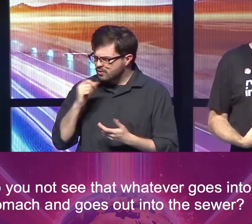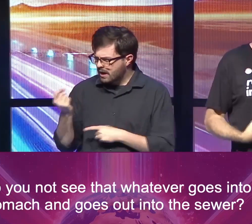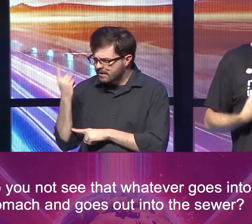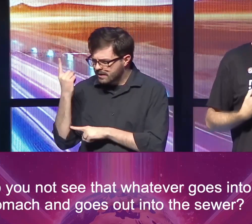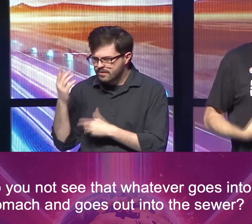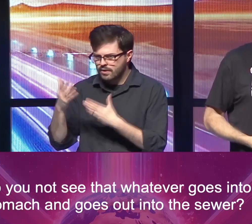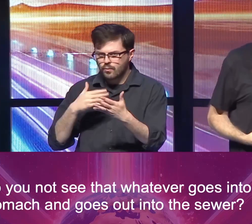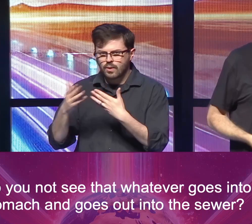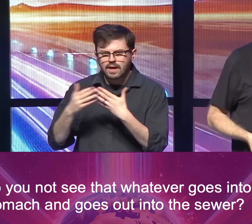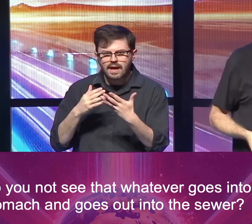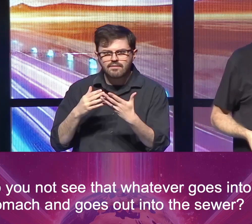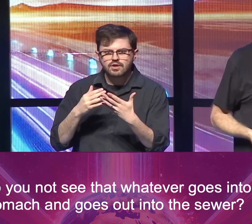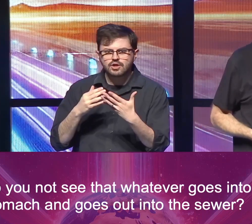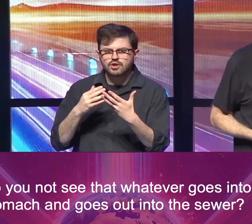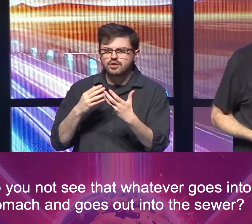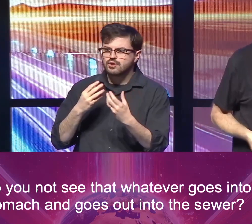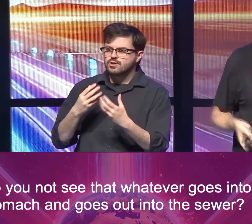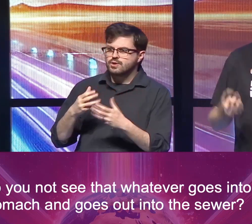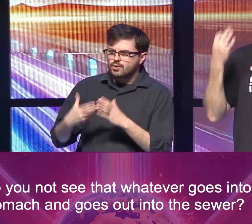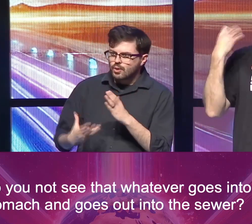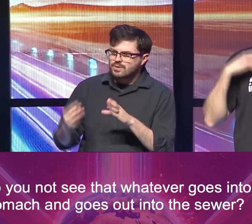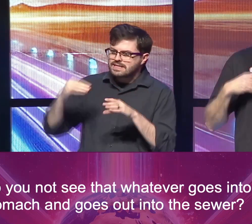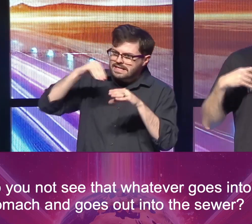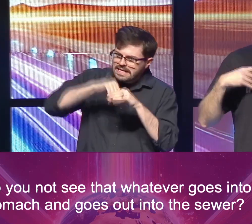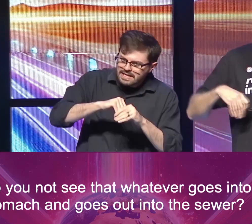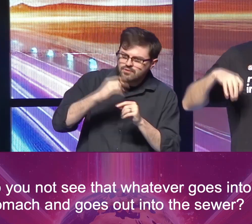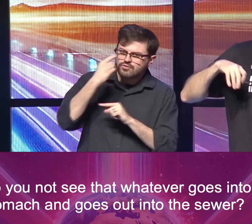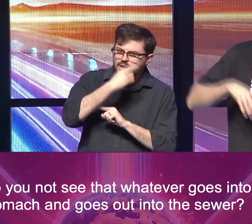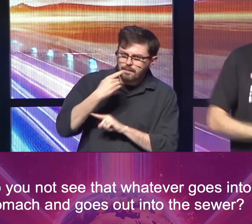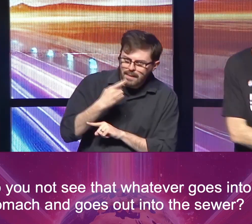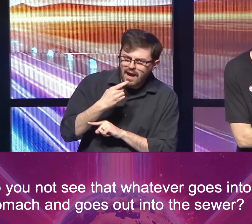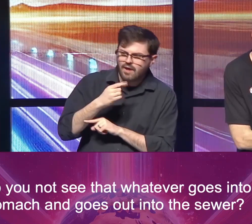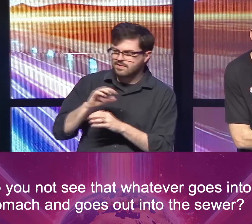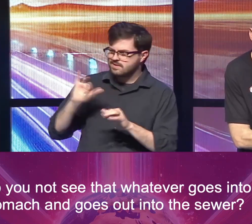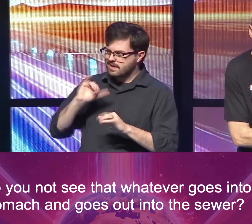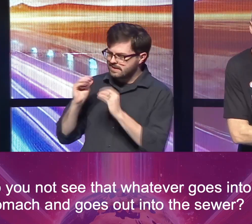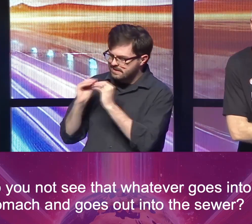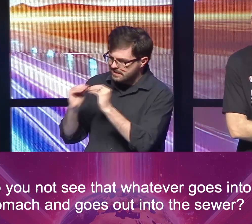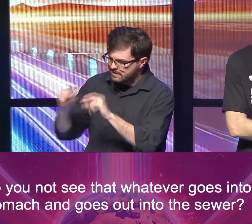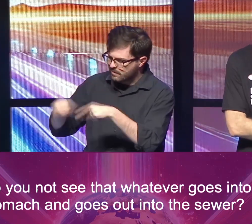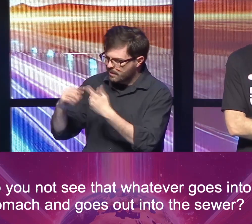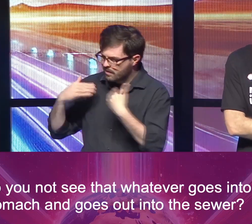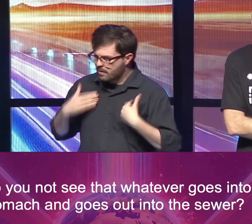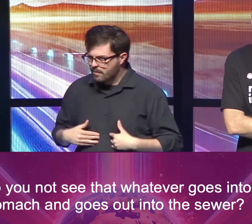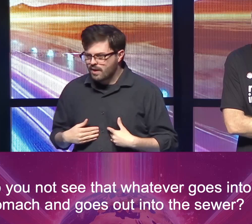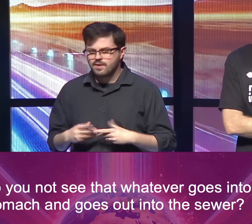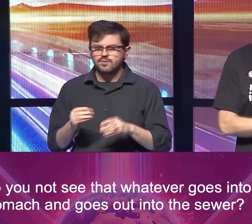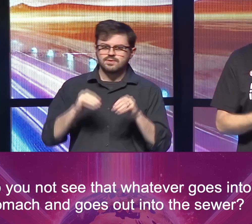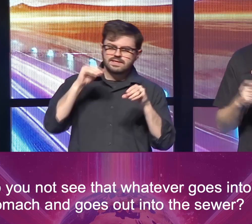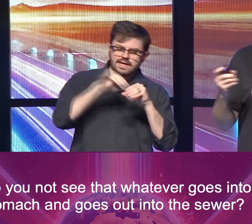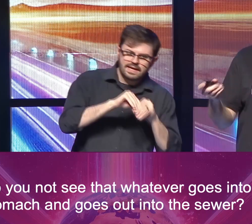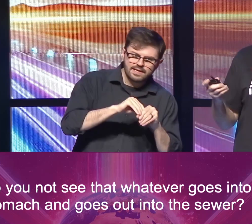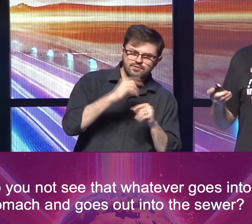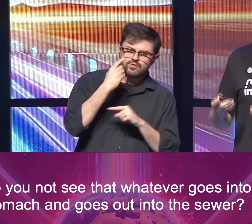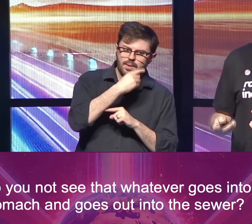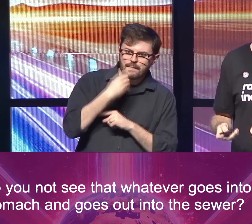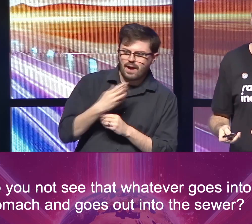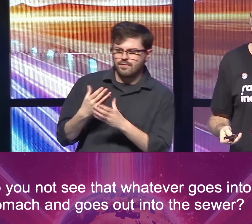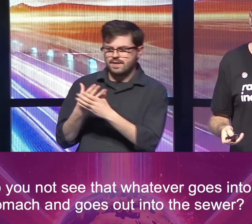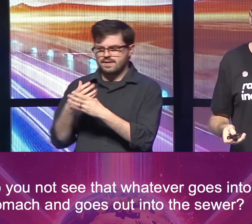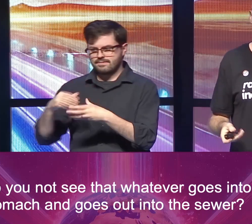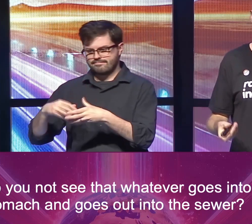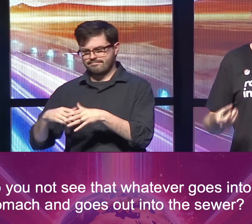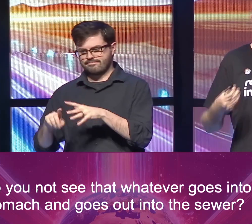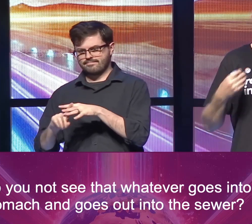and he gives them like an anatomy lesson, right? Goes into the mouth and out into the sewer. But what comes out of the